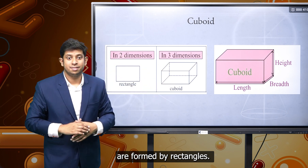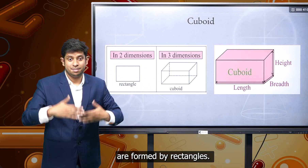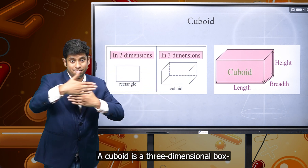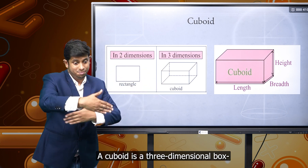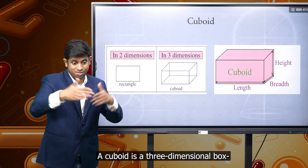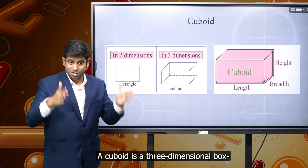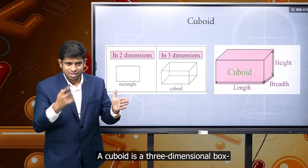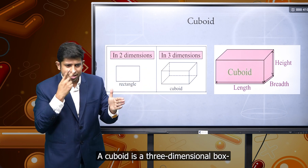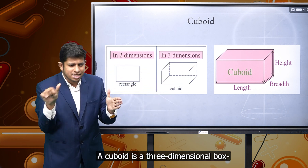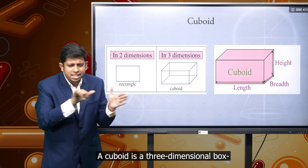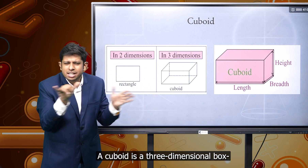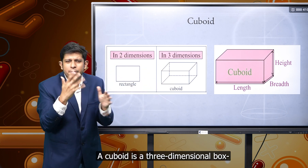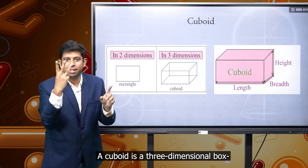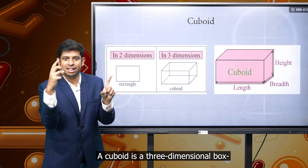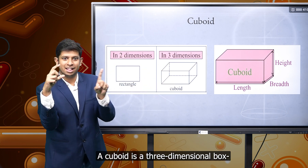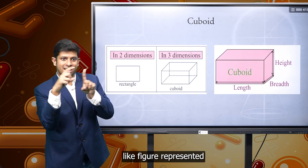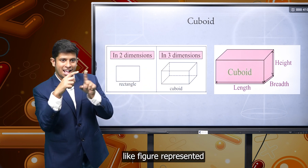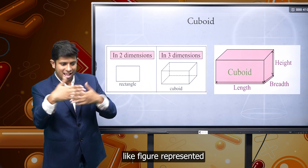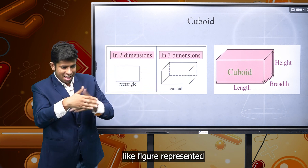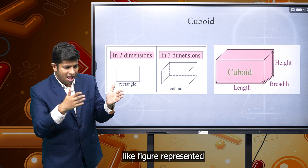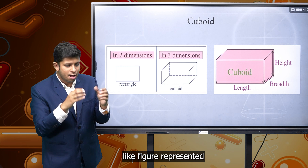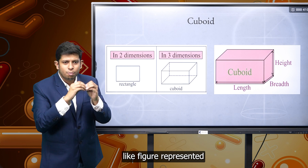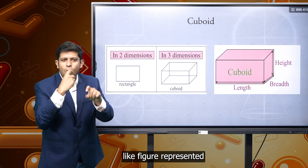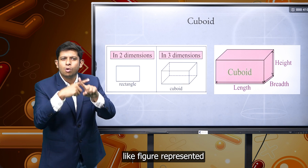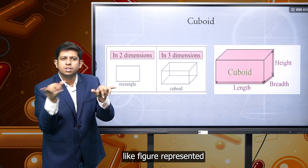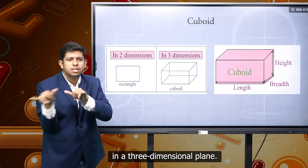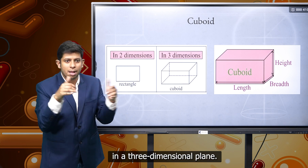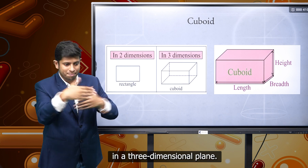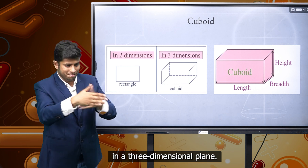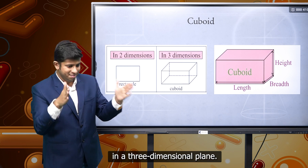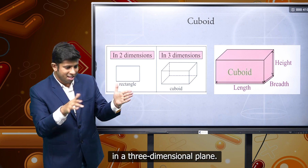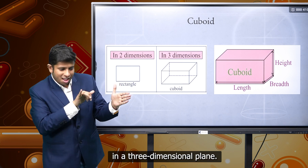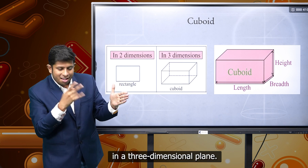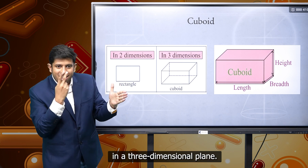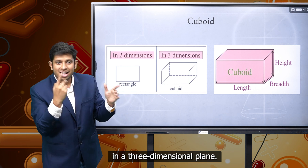A cuboid is a three-dimensional box-like figure represented in a three-dimensional plane.